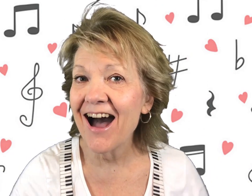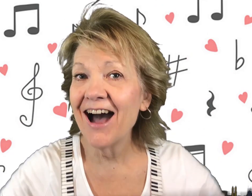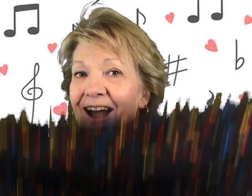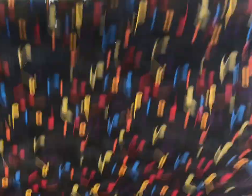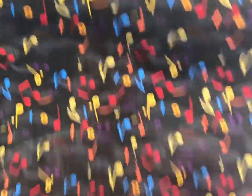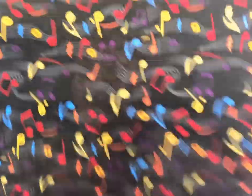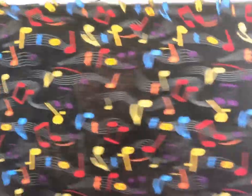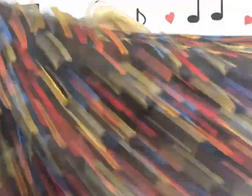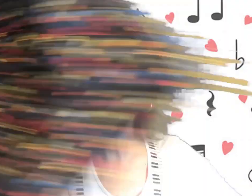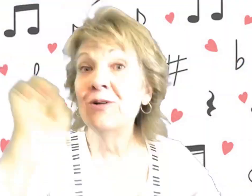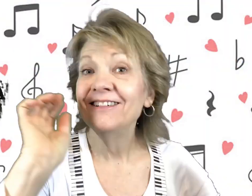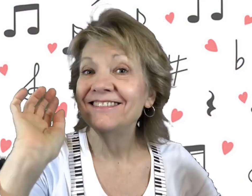Peek-a-boo.